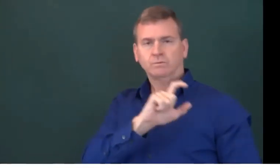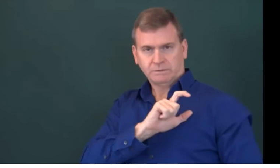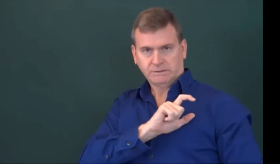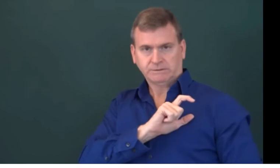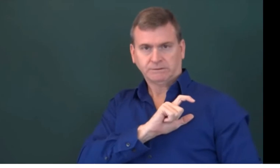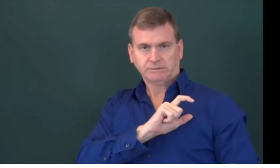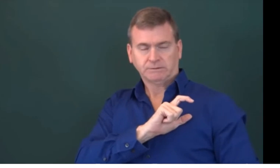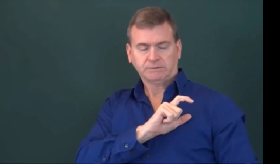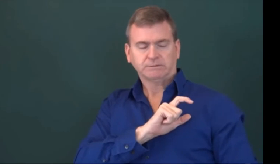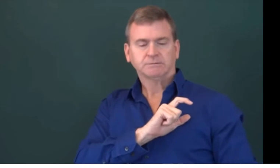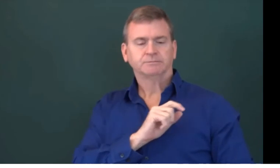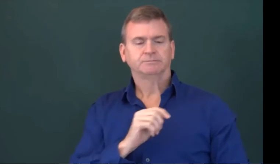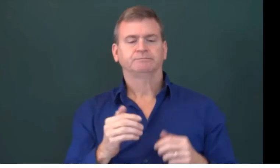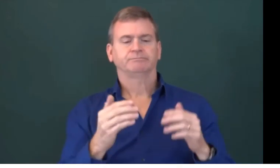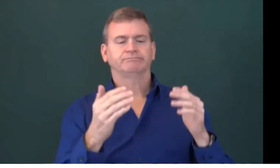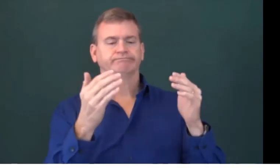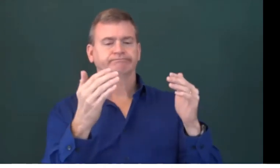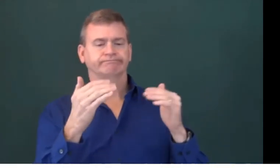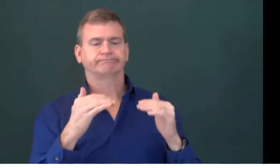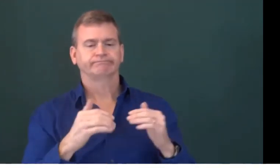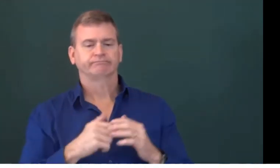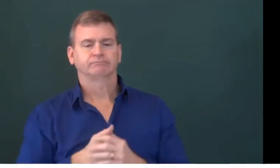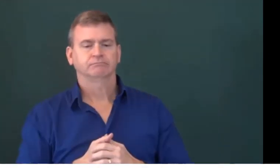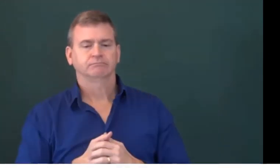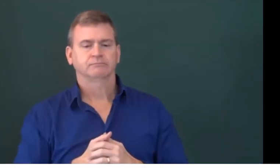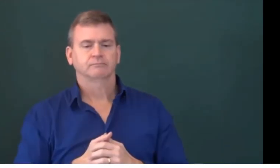She felt unsafe and called the cops.